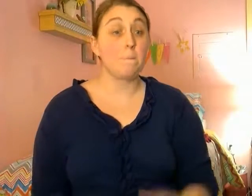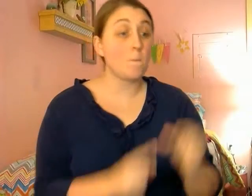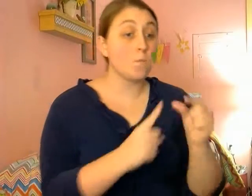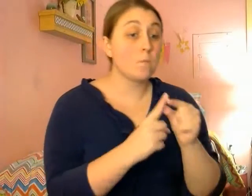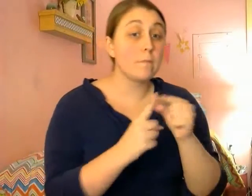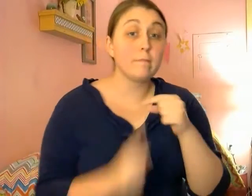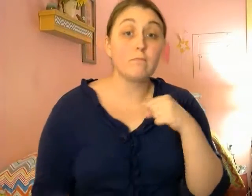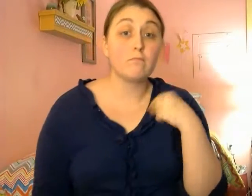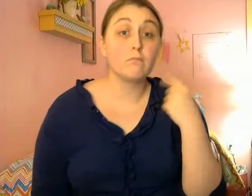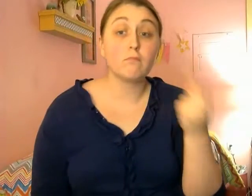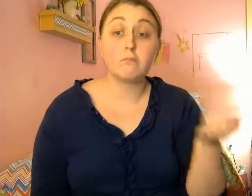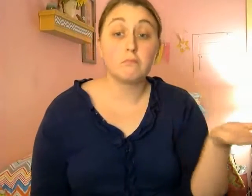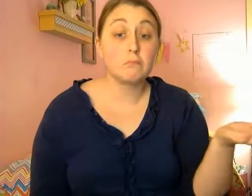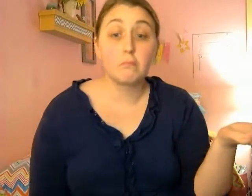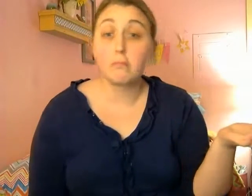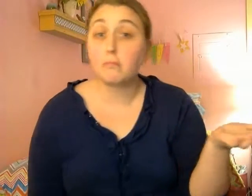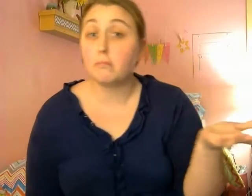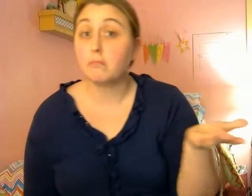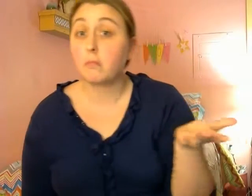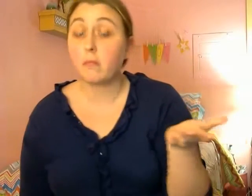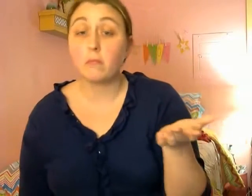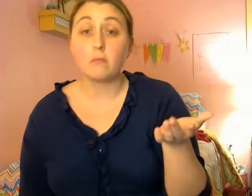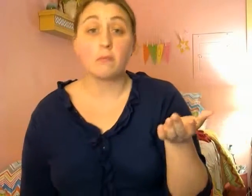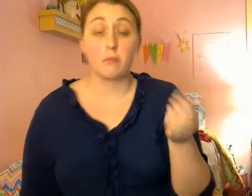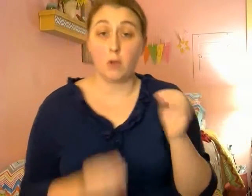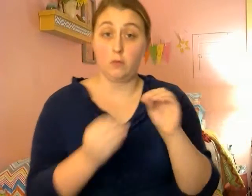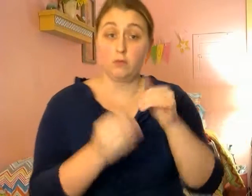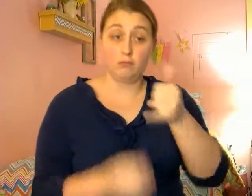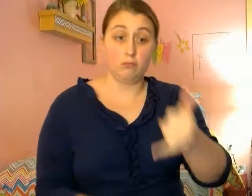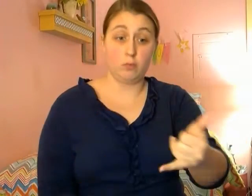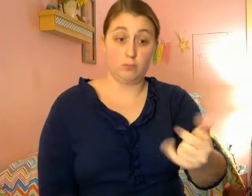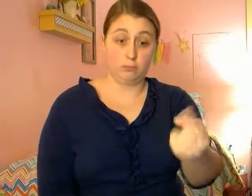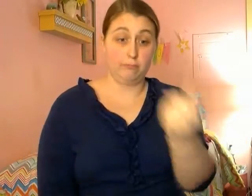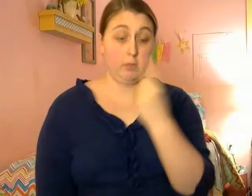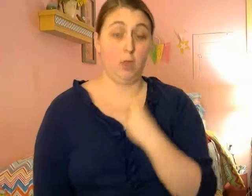Just call a number and I'll be happy to pronounce it for you.